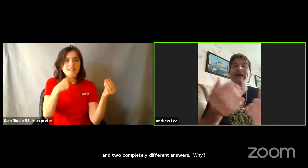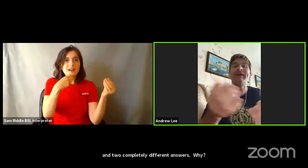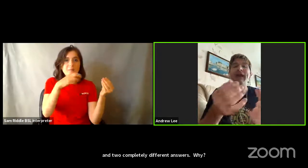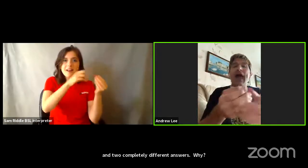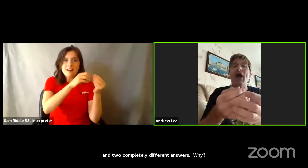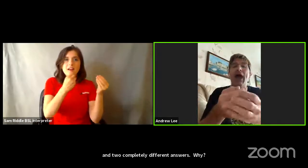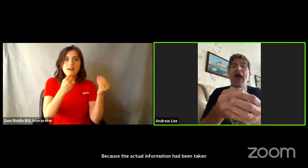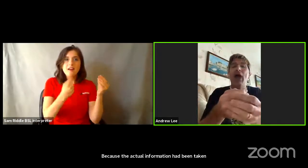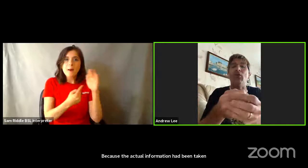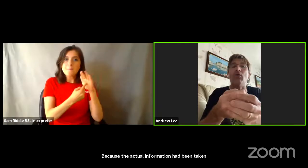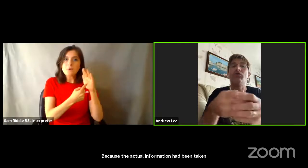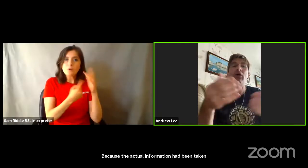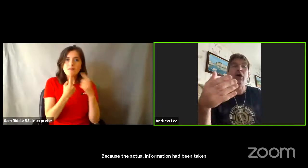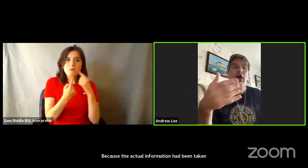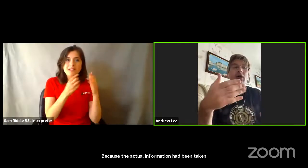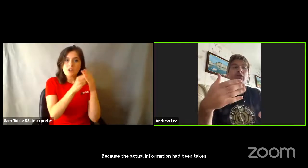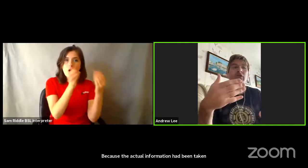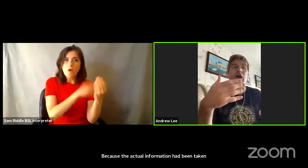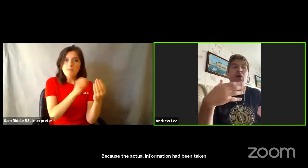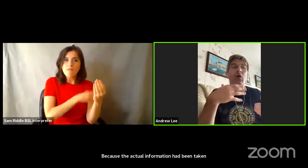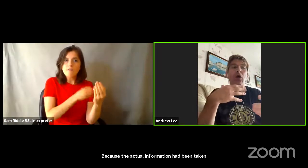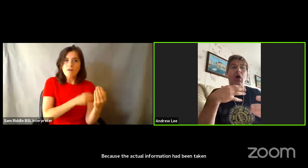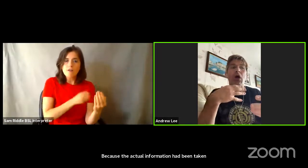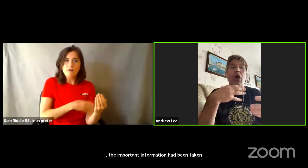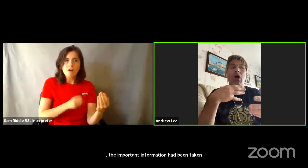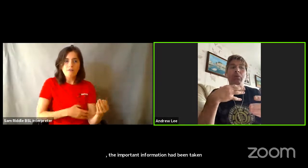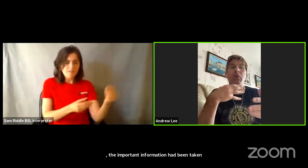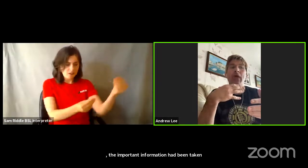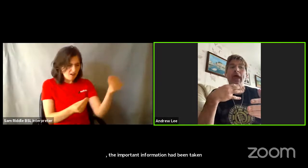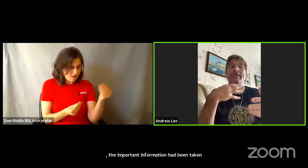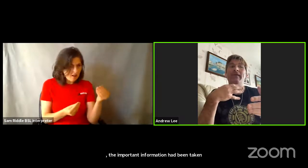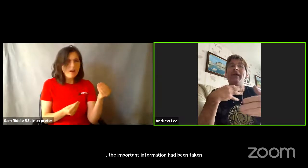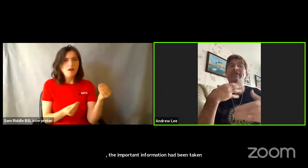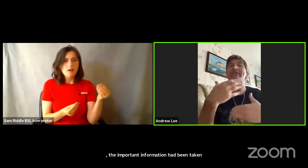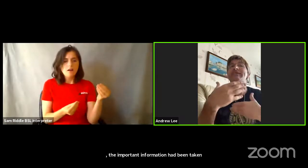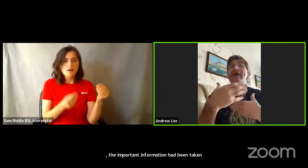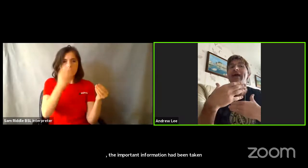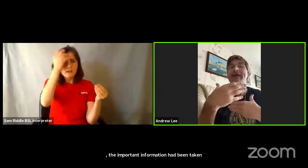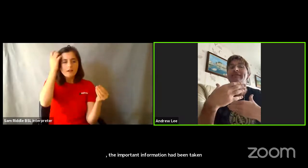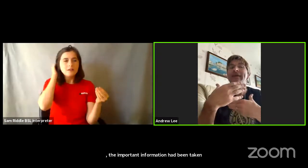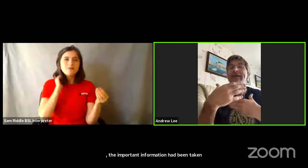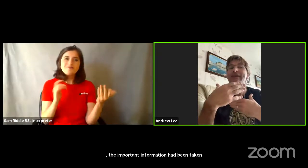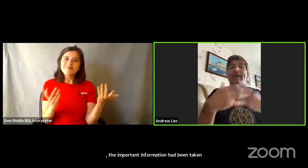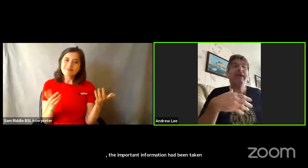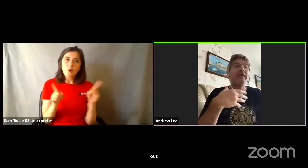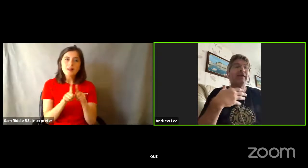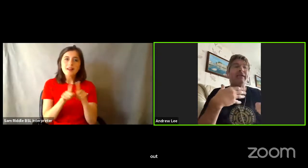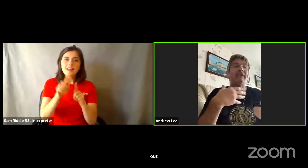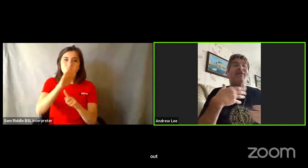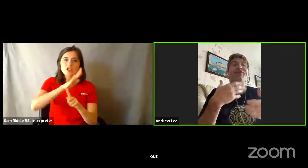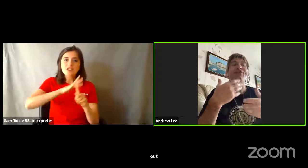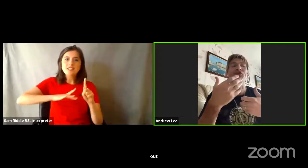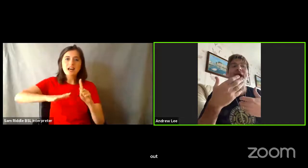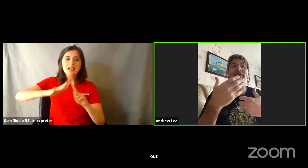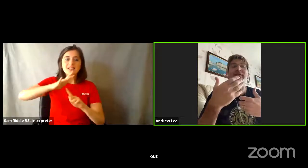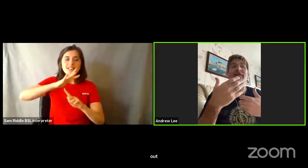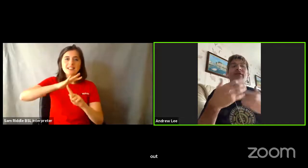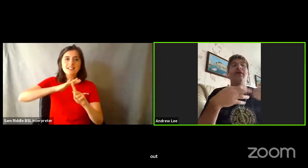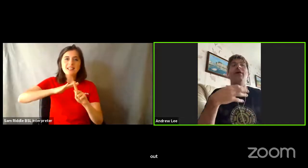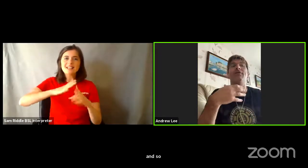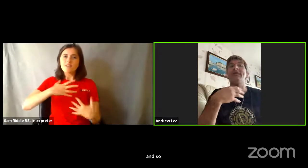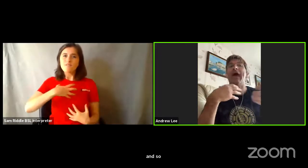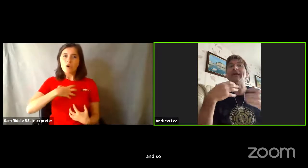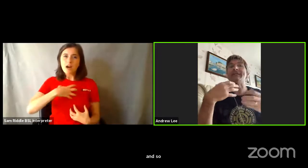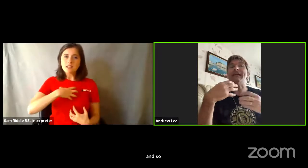been taken out. And so it's like society is actually